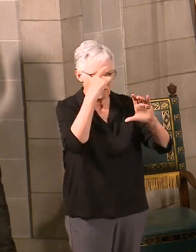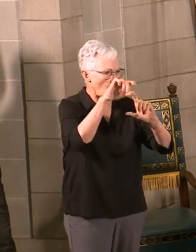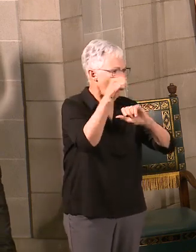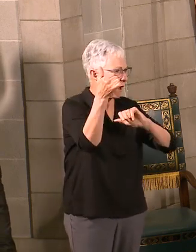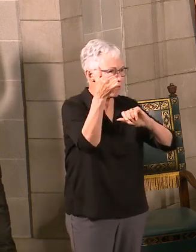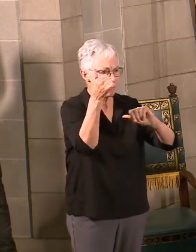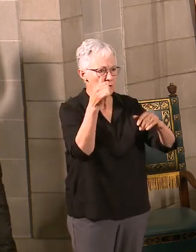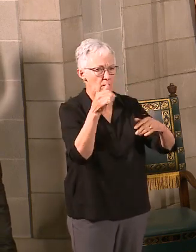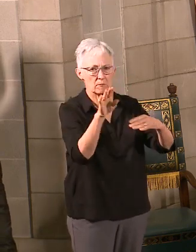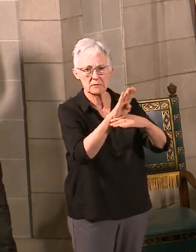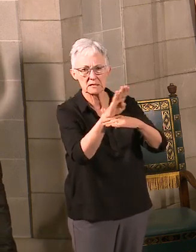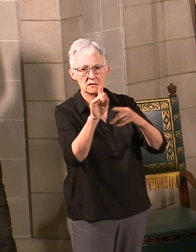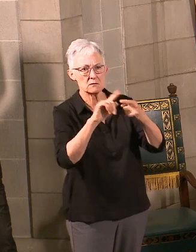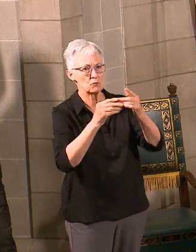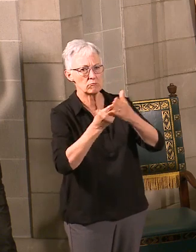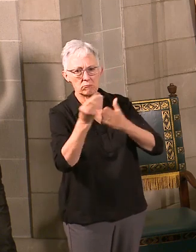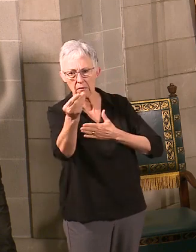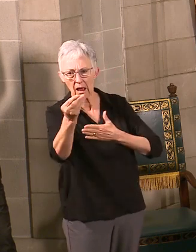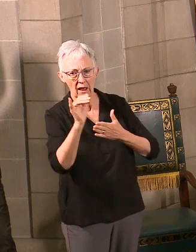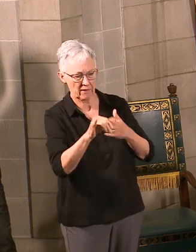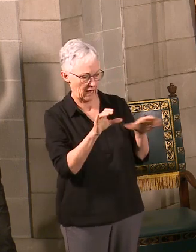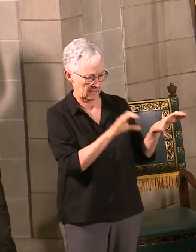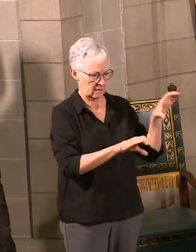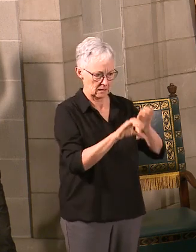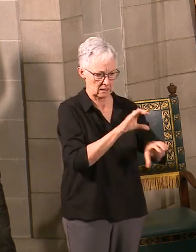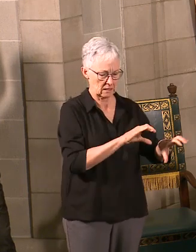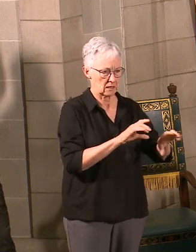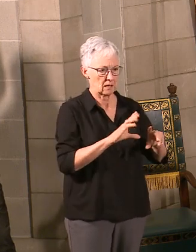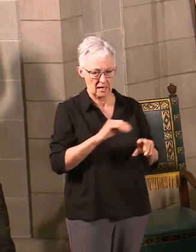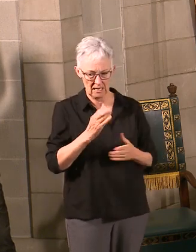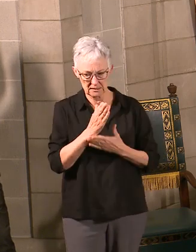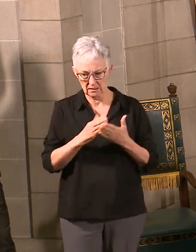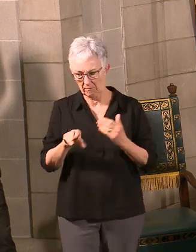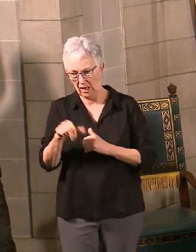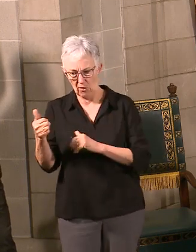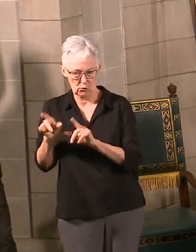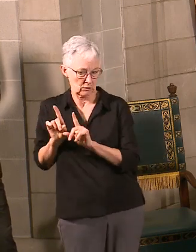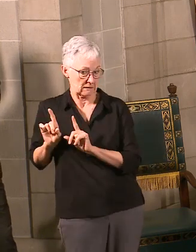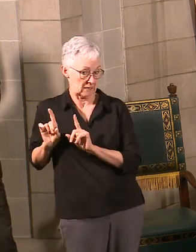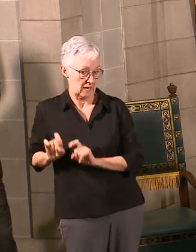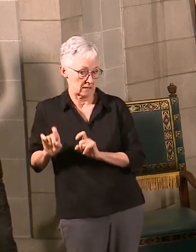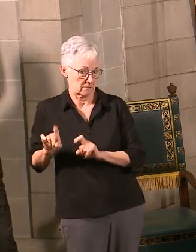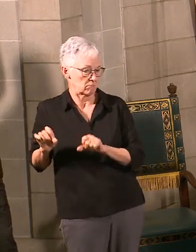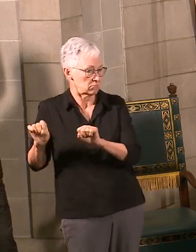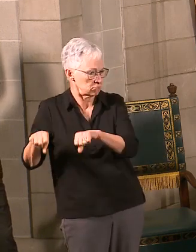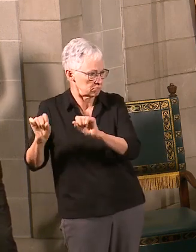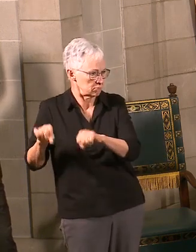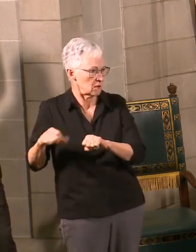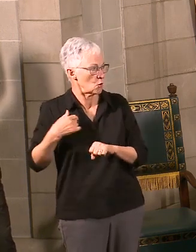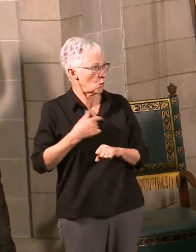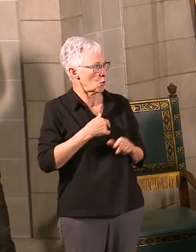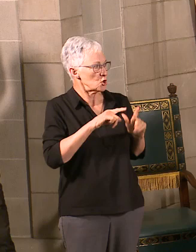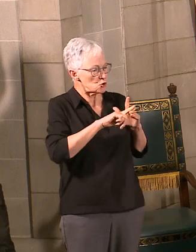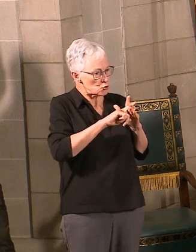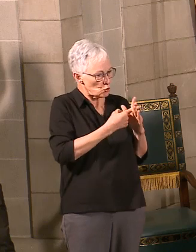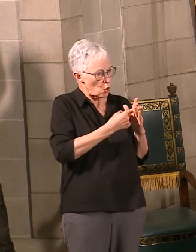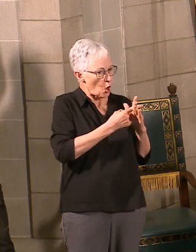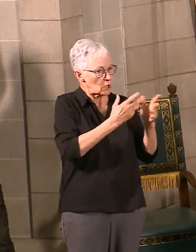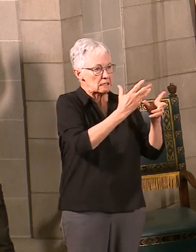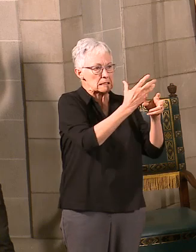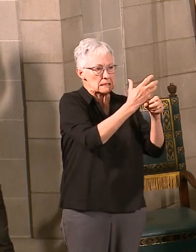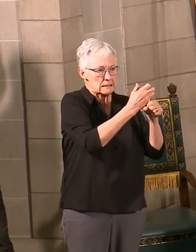share with you because we don't have anything definitive at this point. But we are working, and we are starting to see that we are starting to at least get some of the reagents